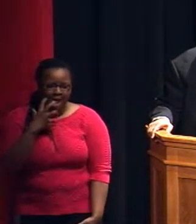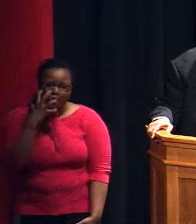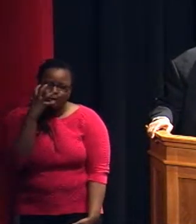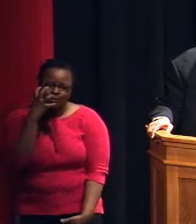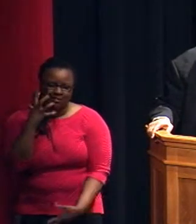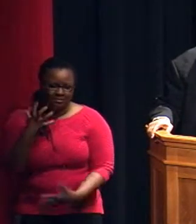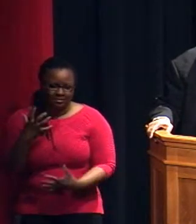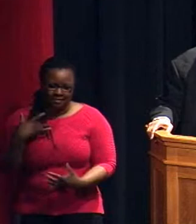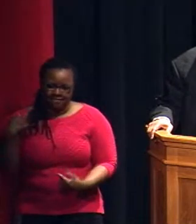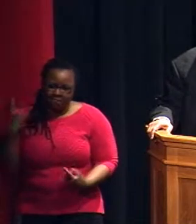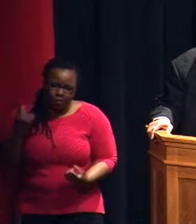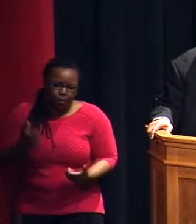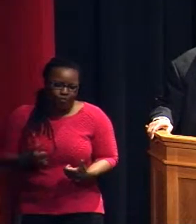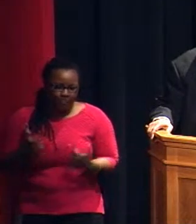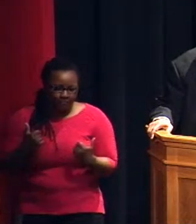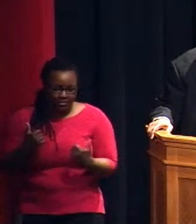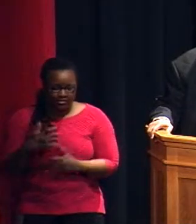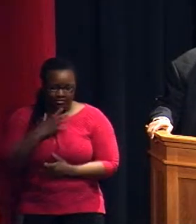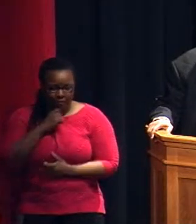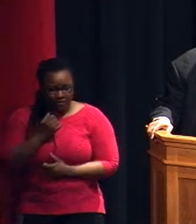Claudette Colvin is?